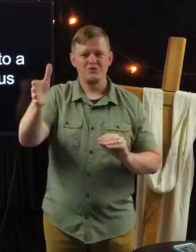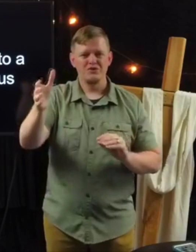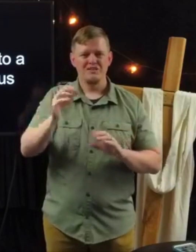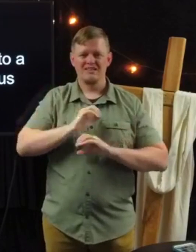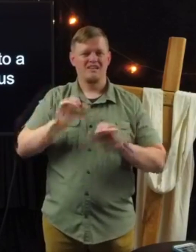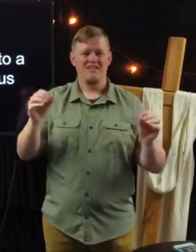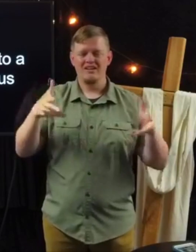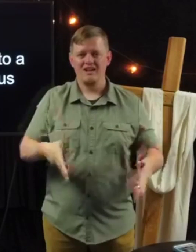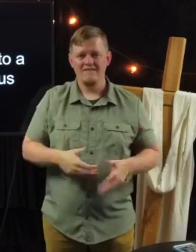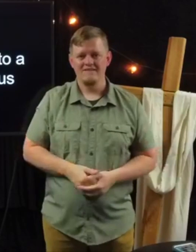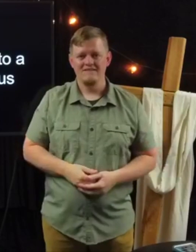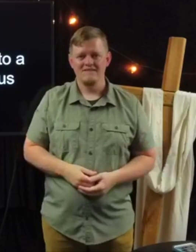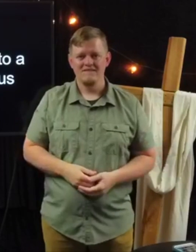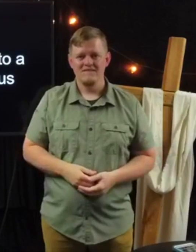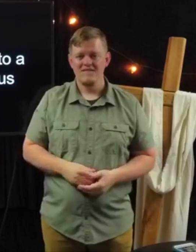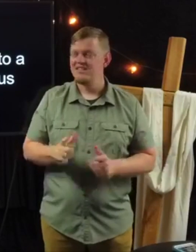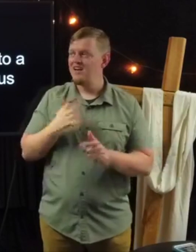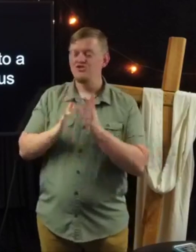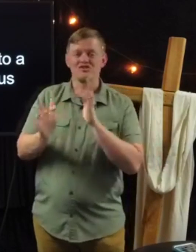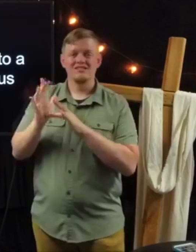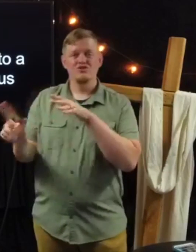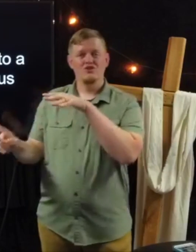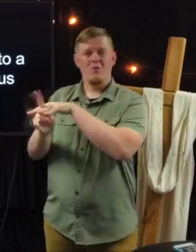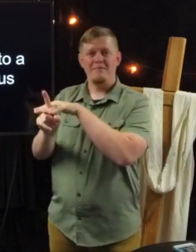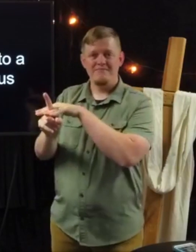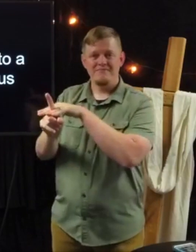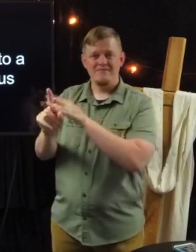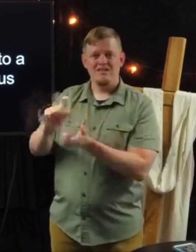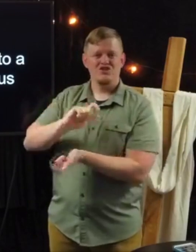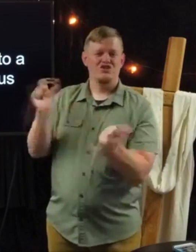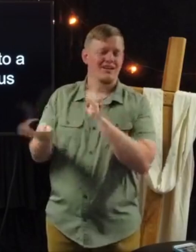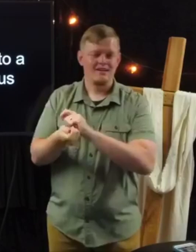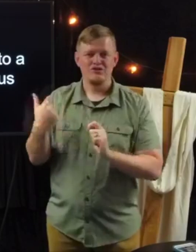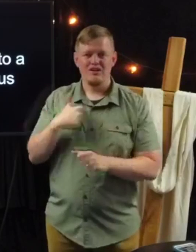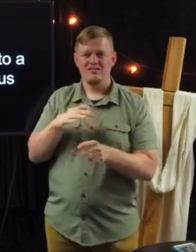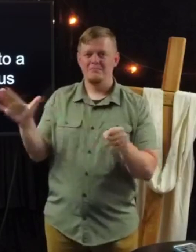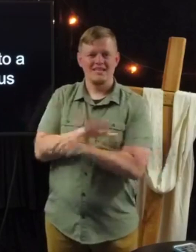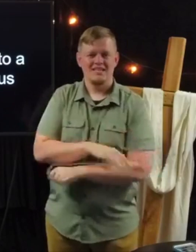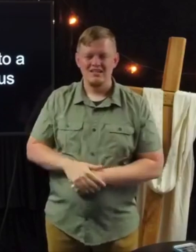no future, and there's nothing left. Then Jesus shows up and changes us